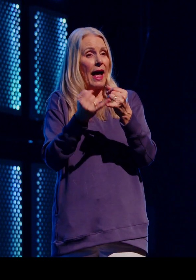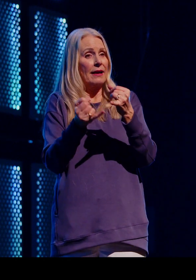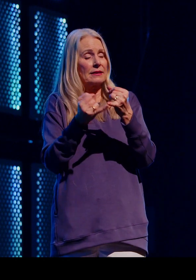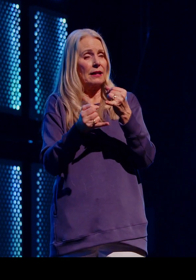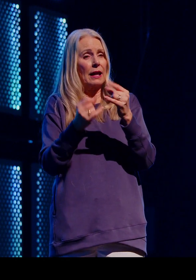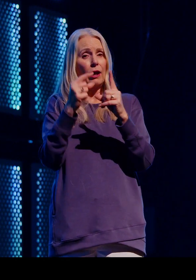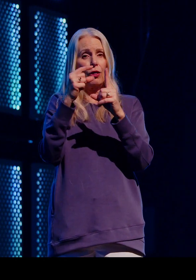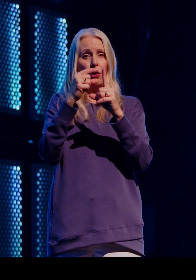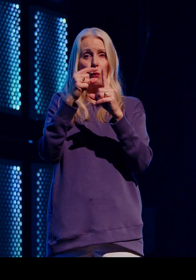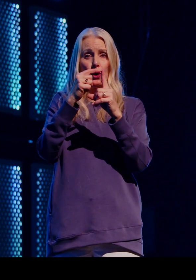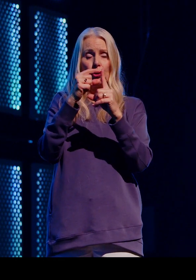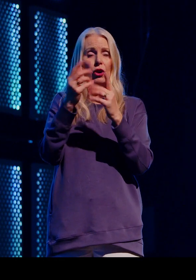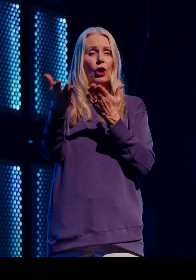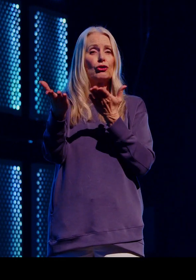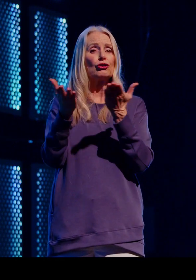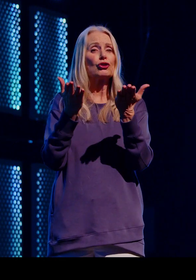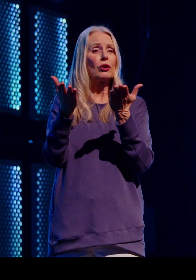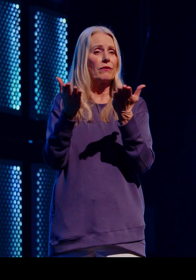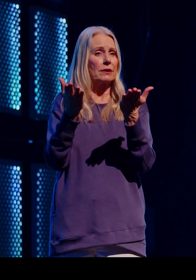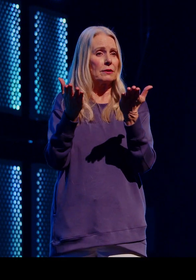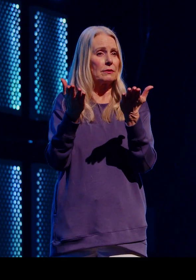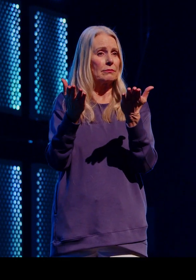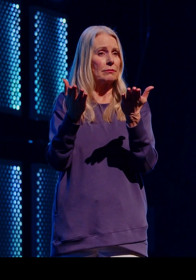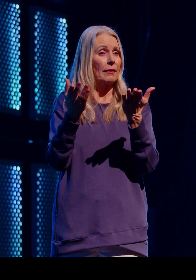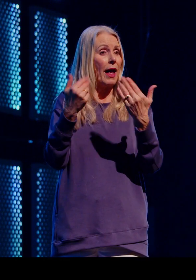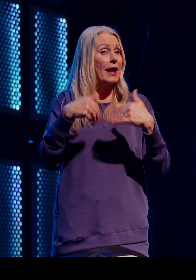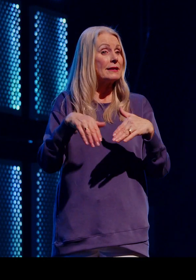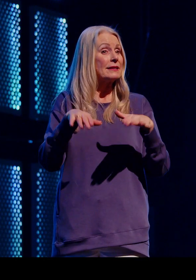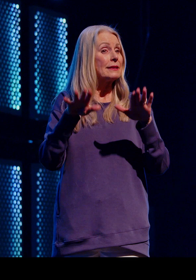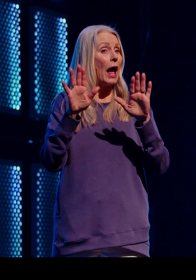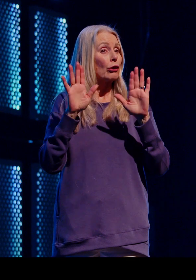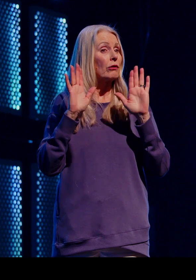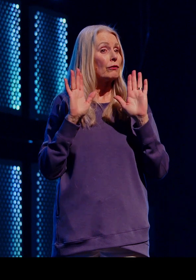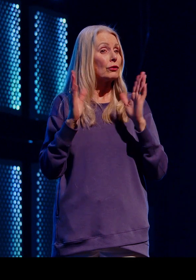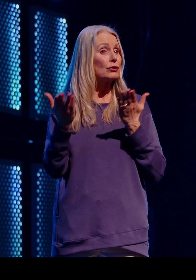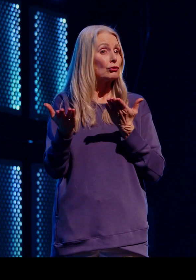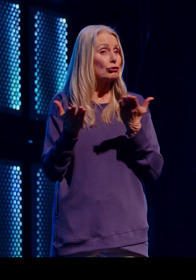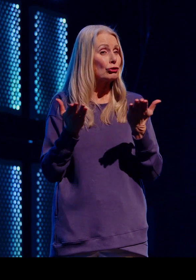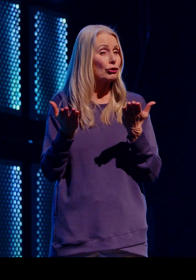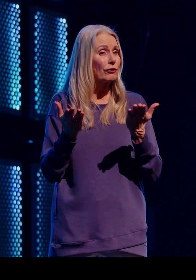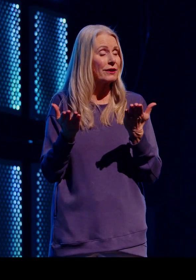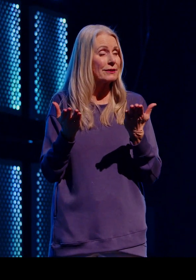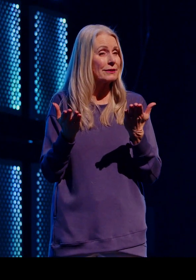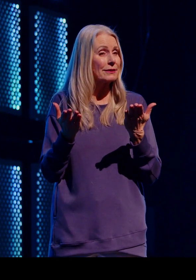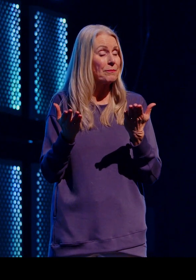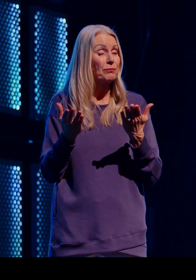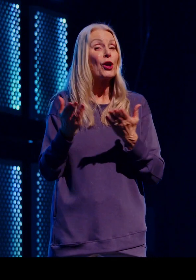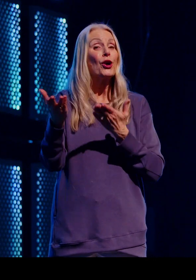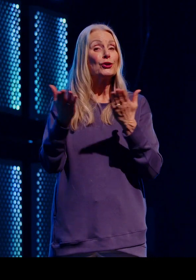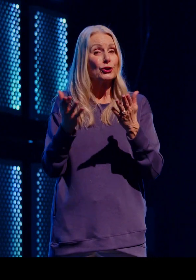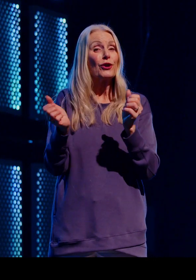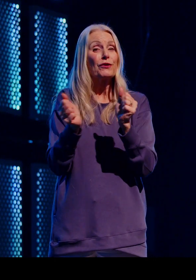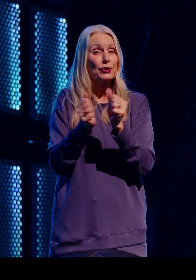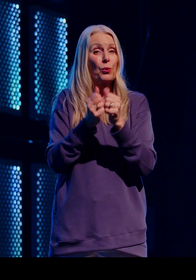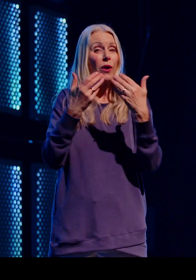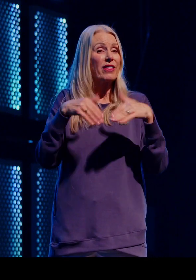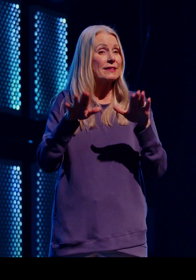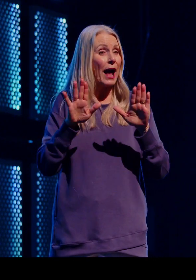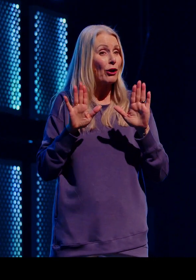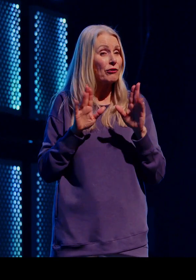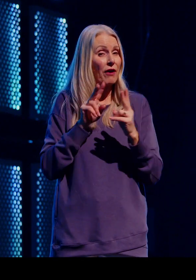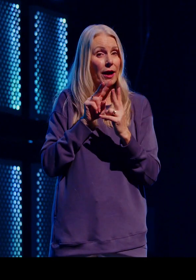word service. Sacrificial service, serving with sacrifice, service with sacrifice. I want to take a minute and